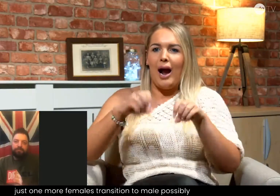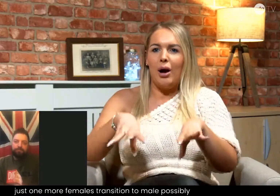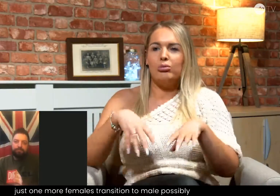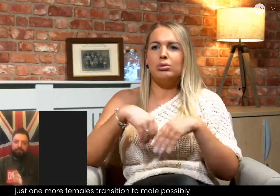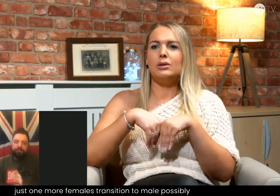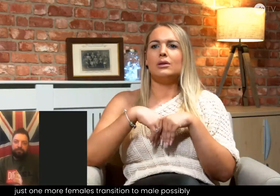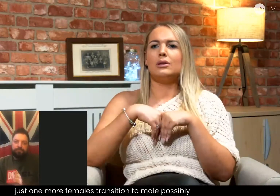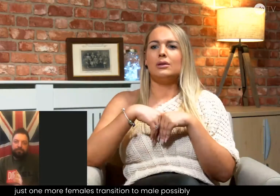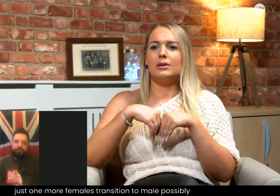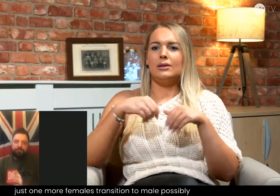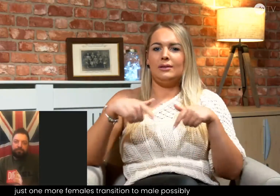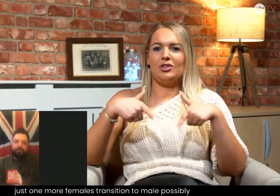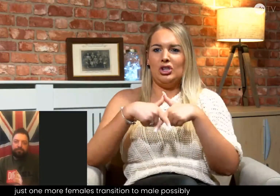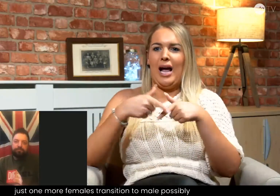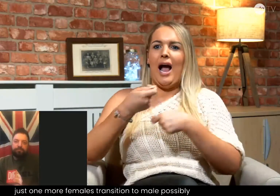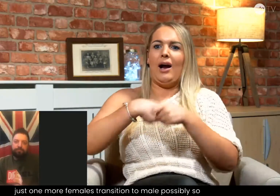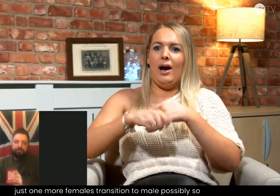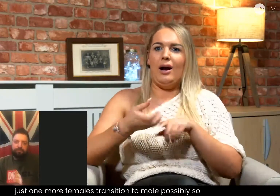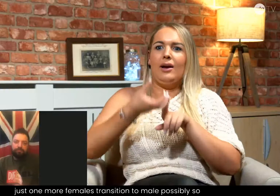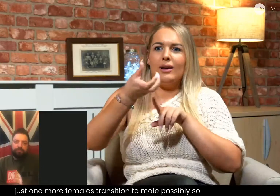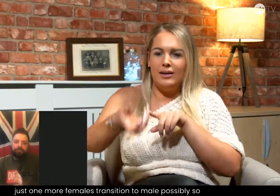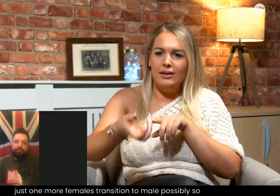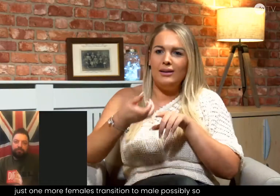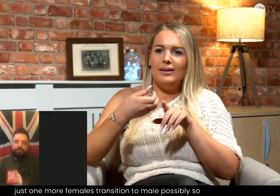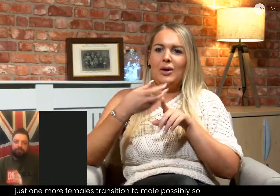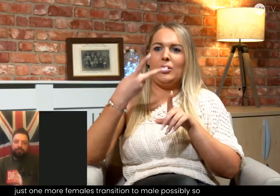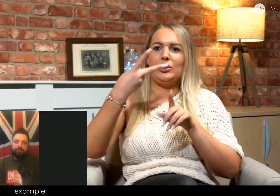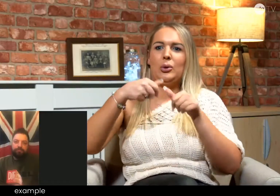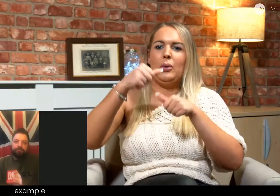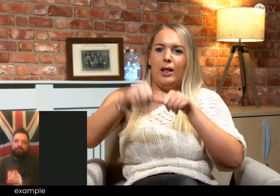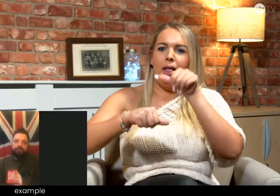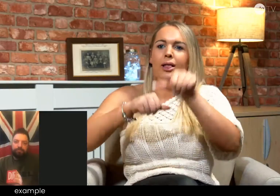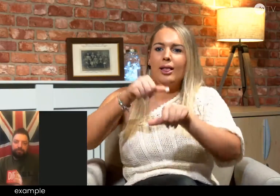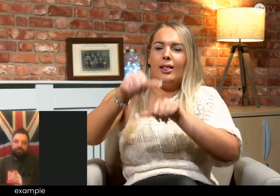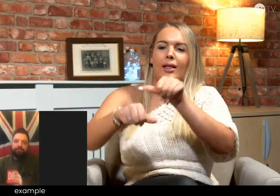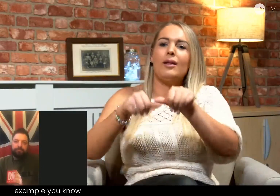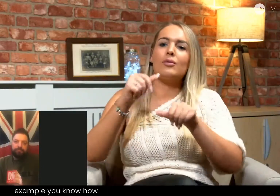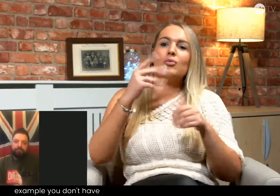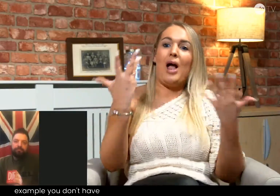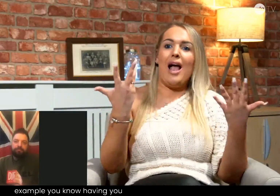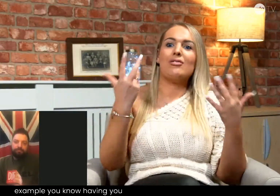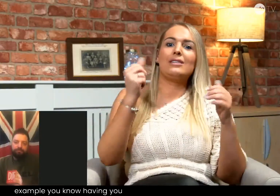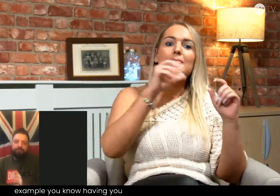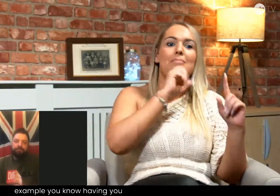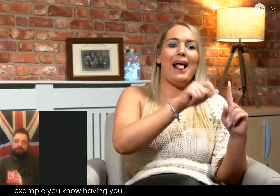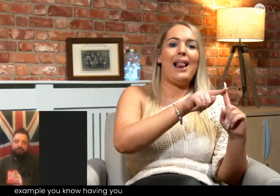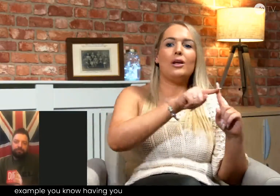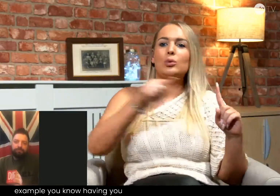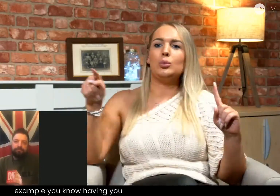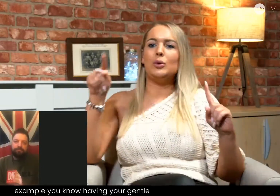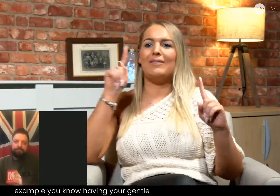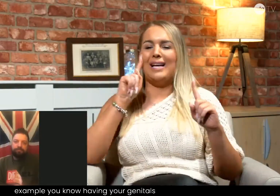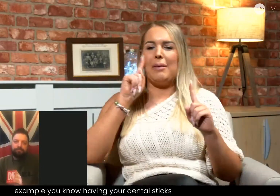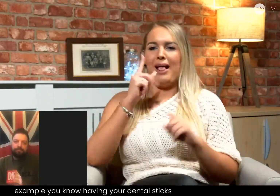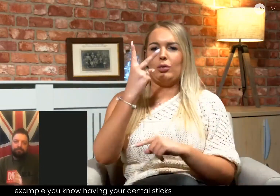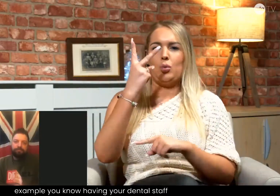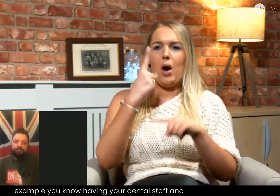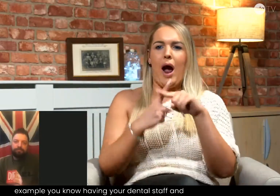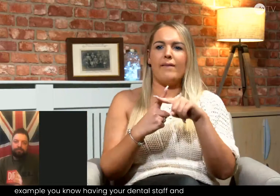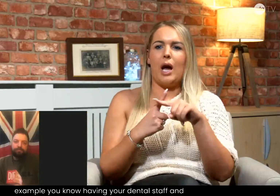So, for example, you know, having your genitals stitched up and removing your breasts, that's quite a